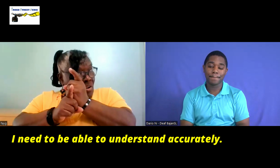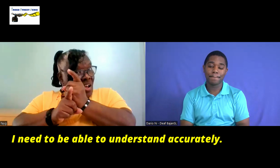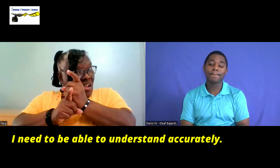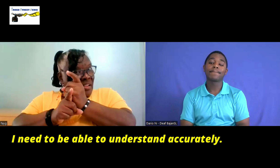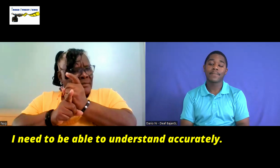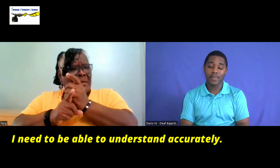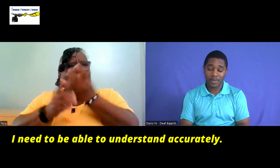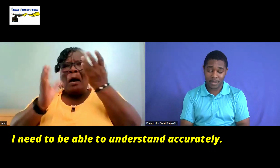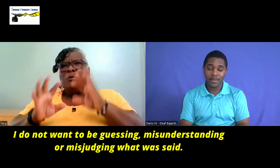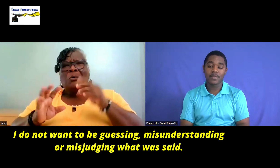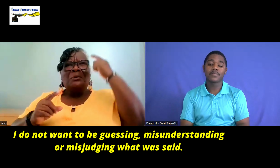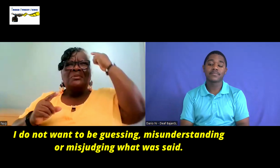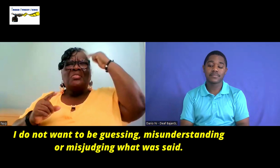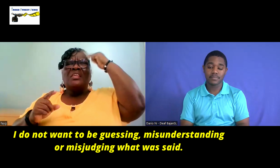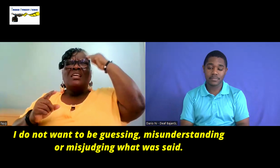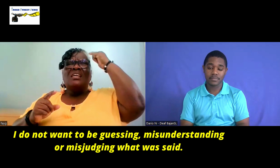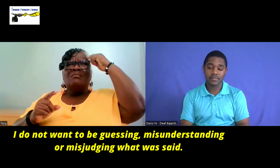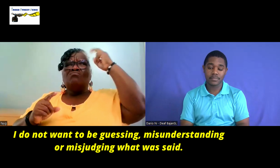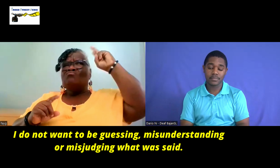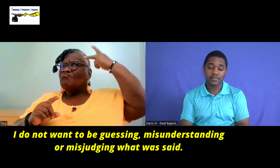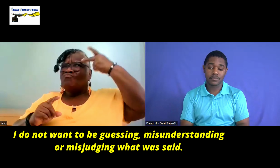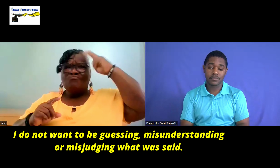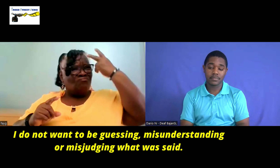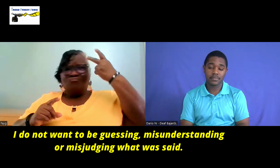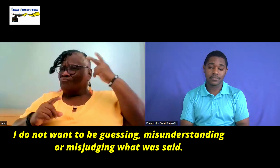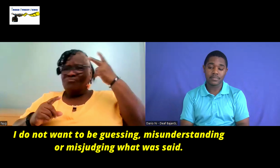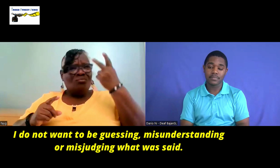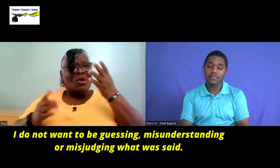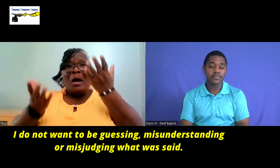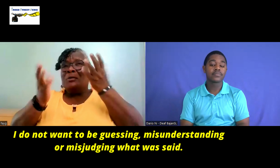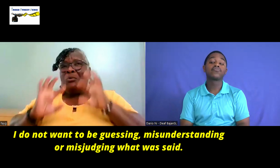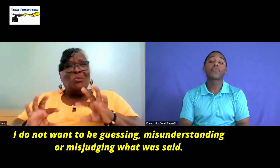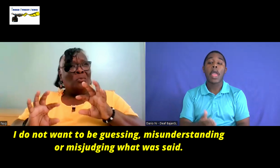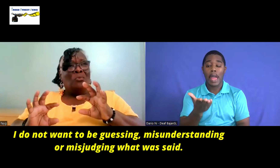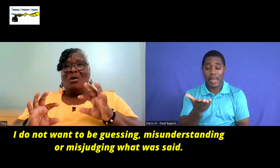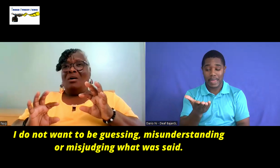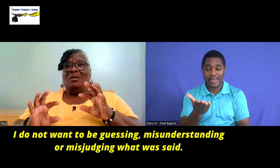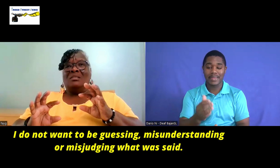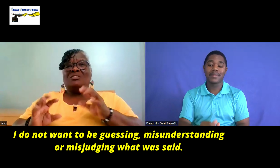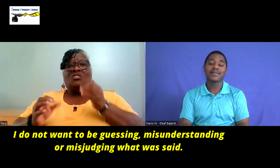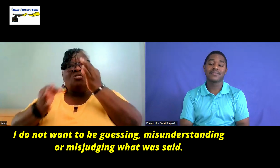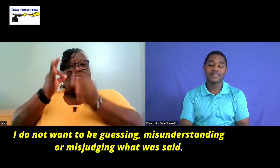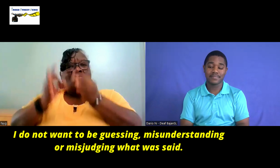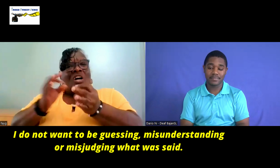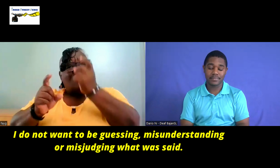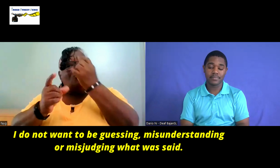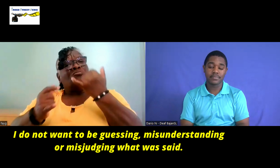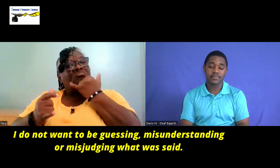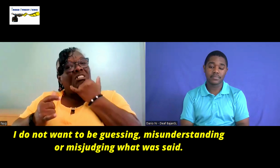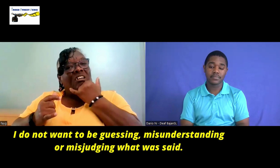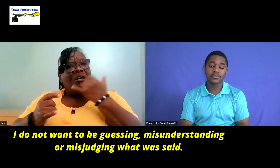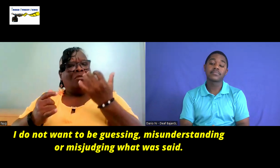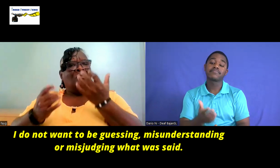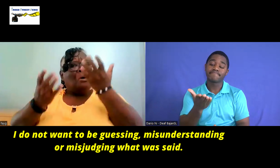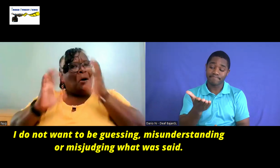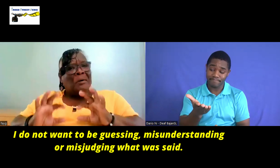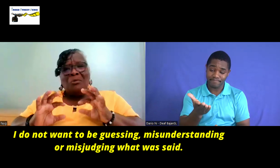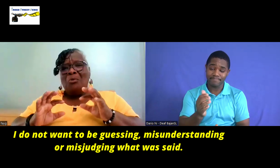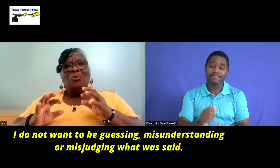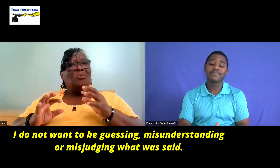to understand accurately. I do not want to be guessing, misunderstanding, or misjudging what was said.